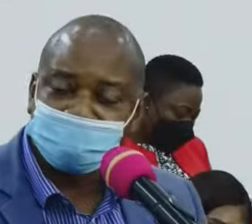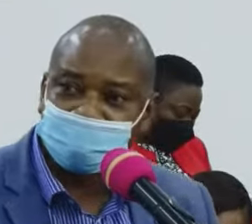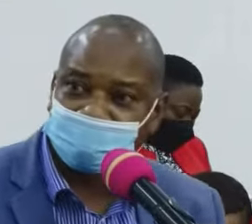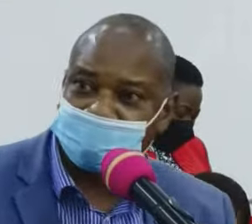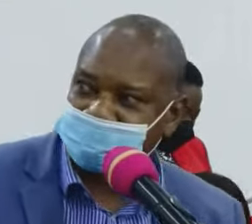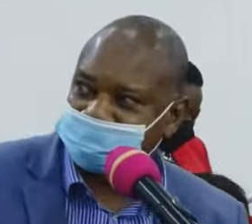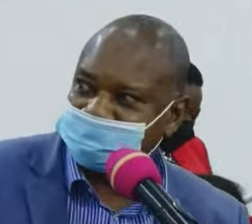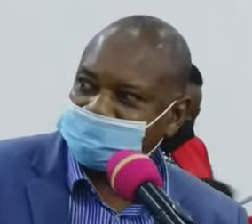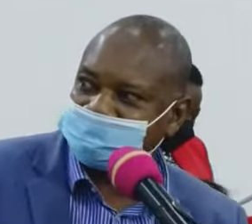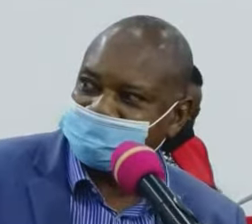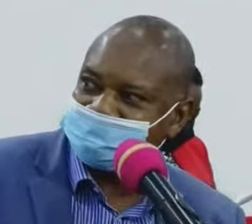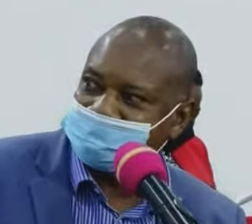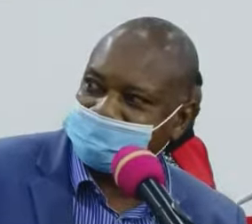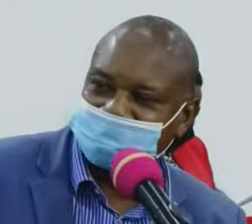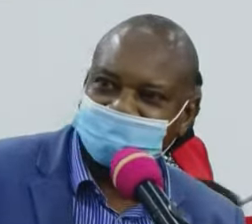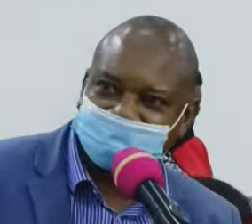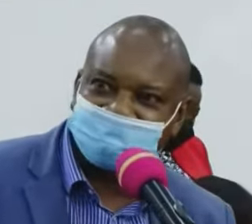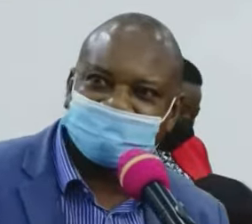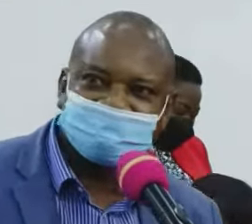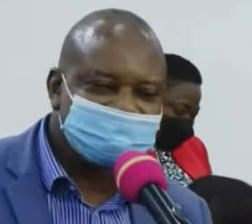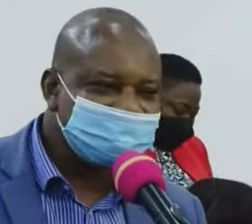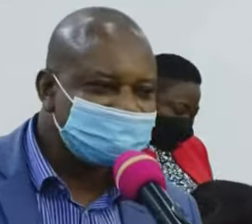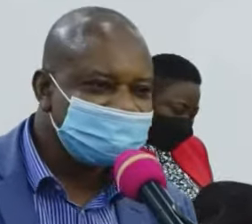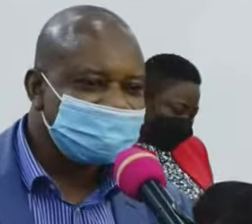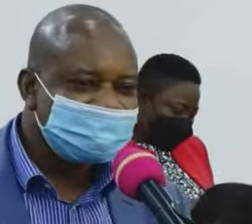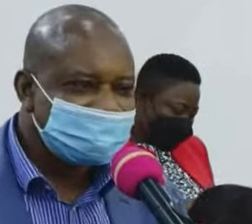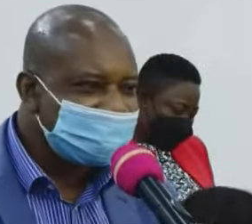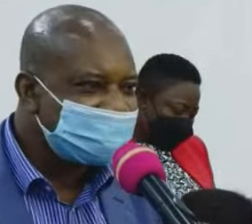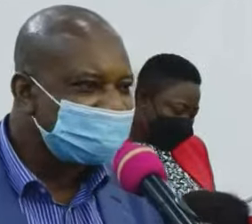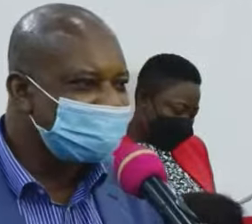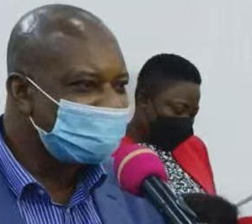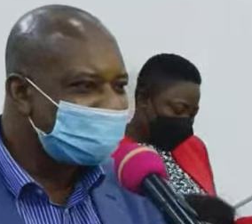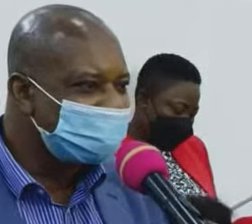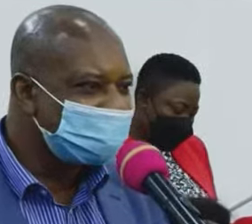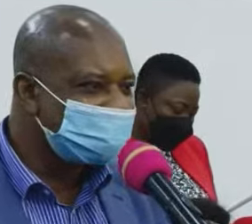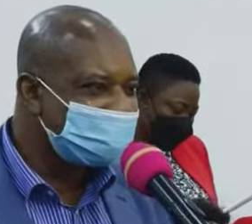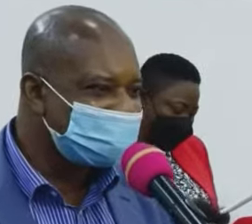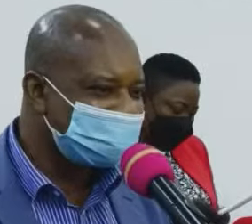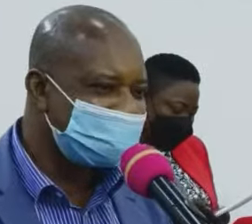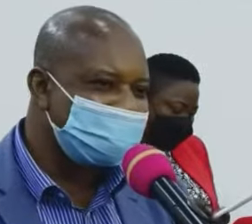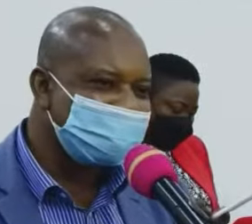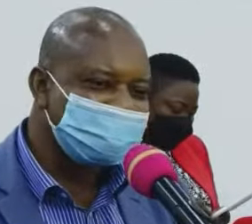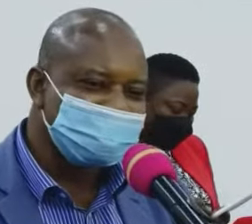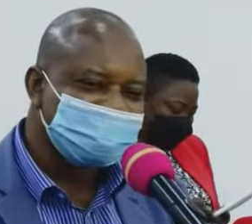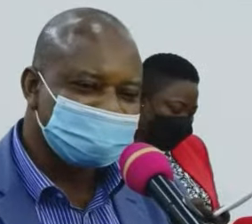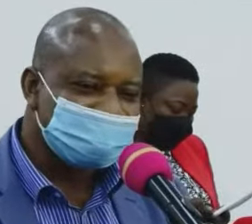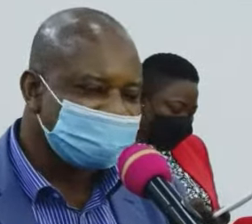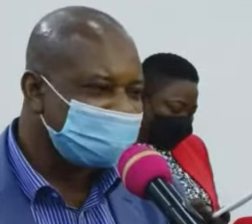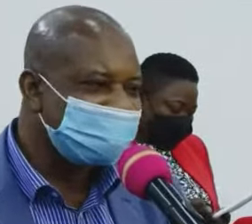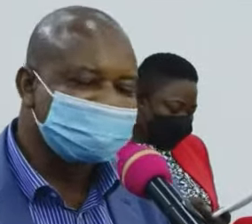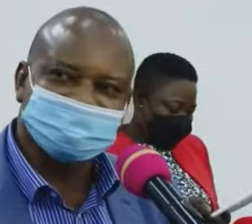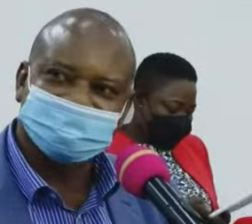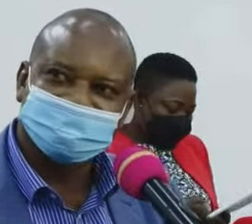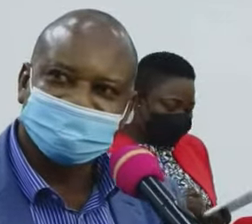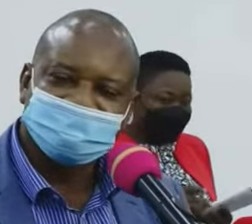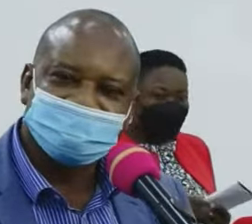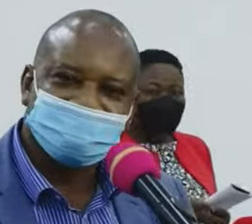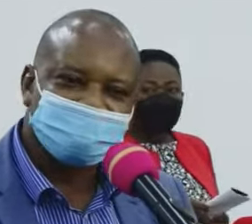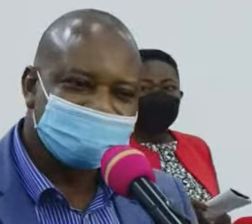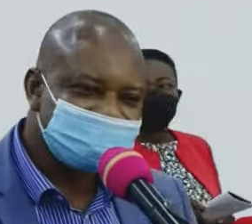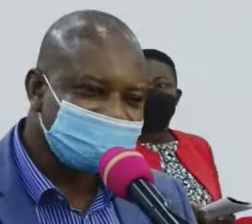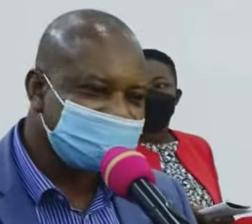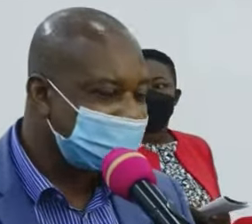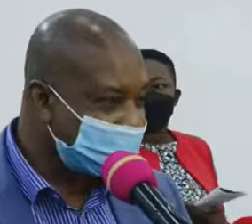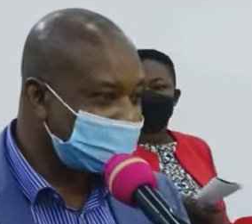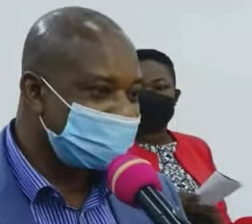who come to register these fishing vessels are in joint corporation, and this is part of what is